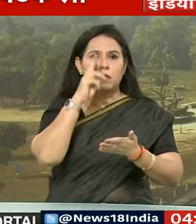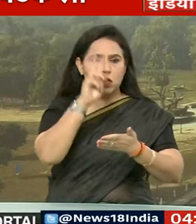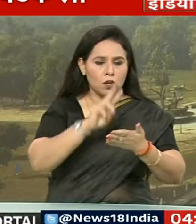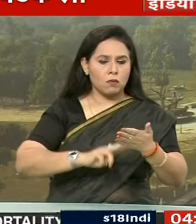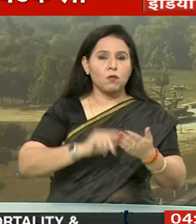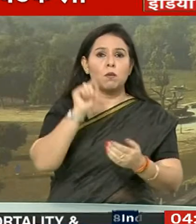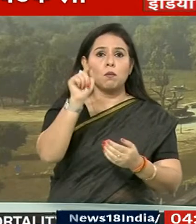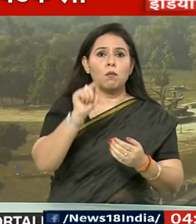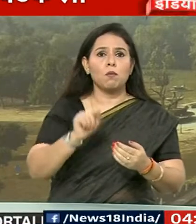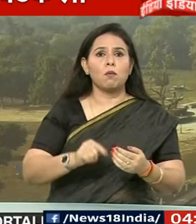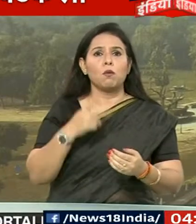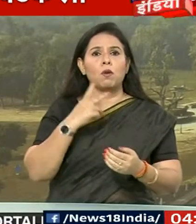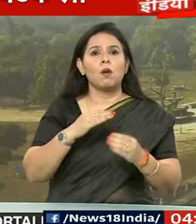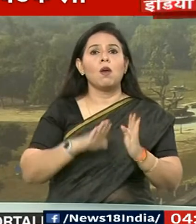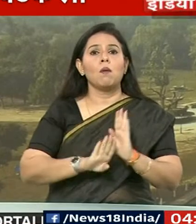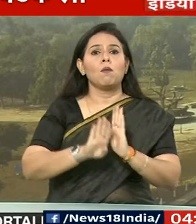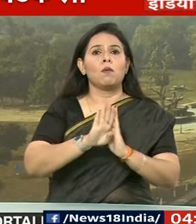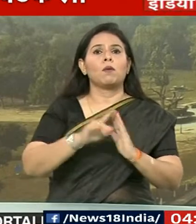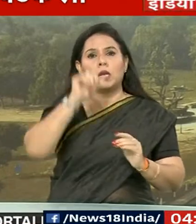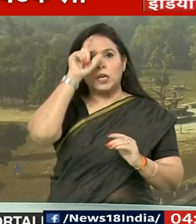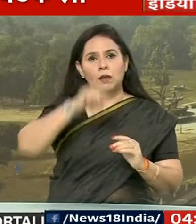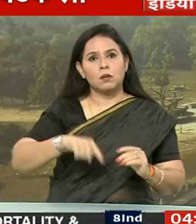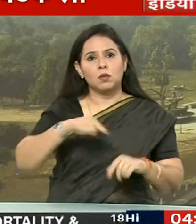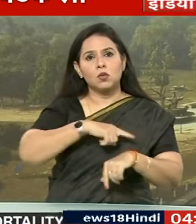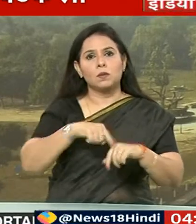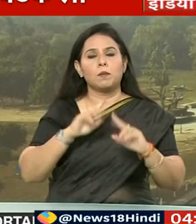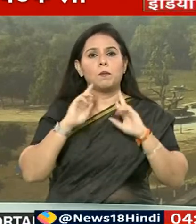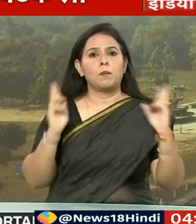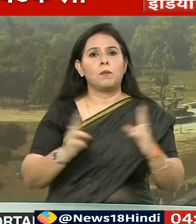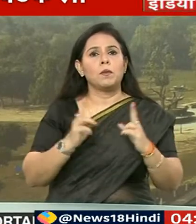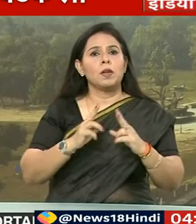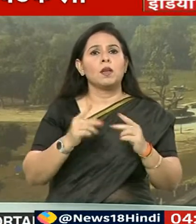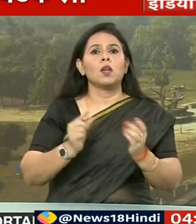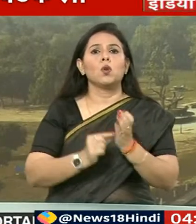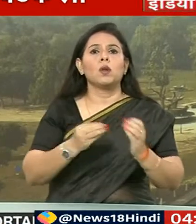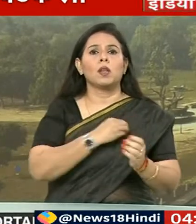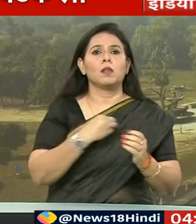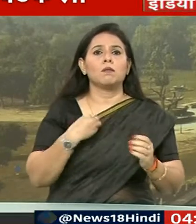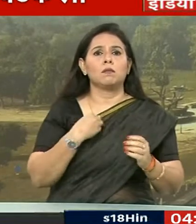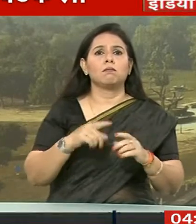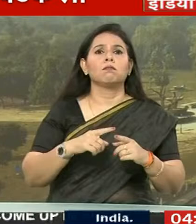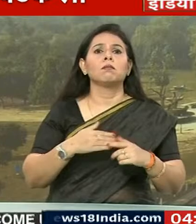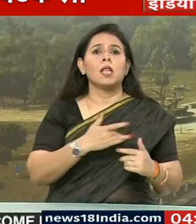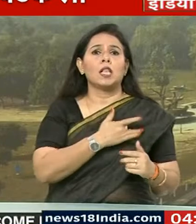the measures and the progress made by the country. During the meeting, the Union Health Minister